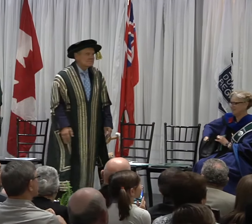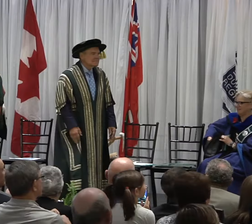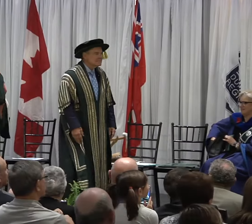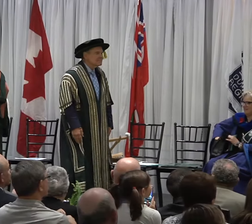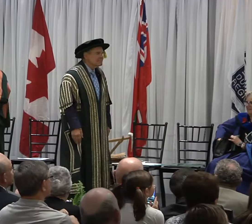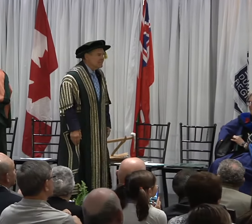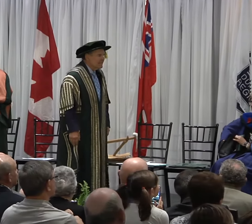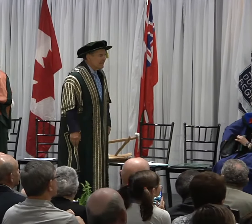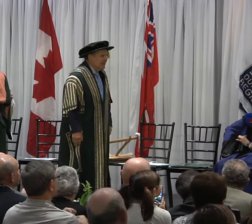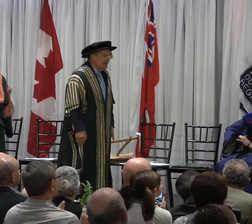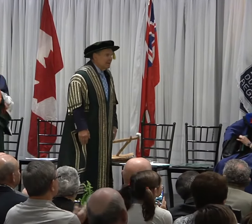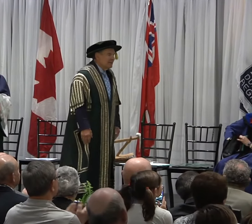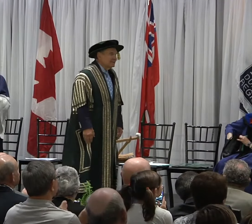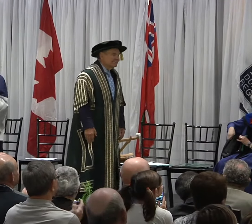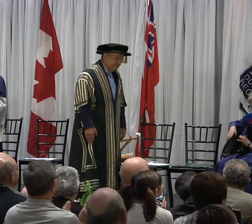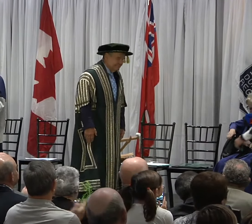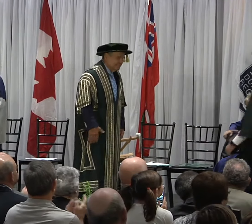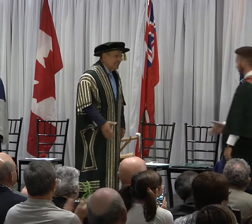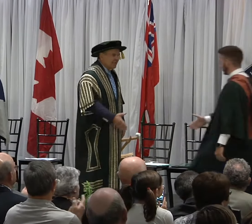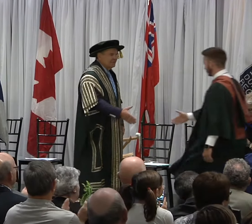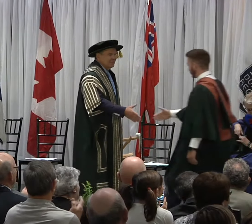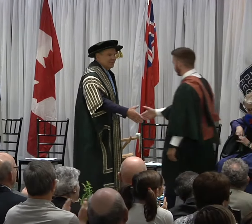Patrick Boulanger.